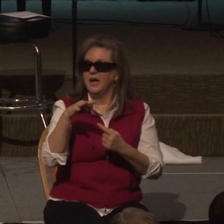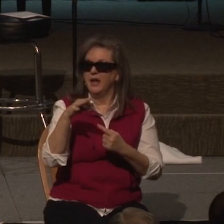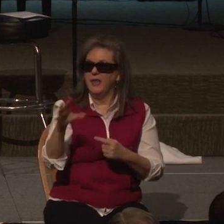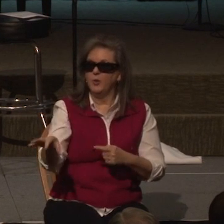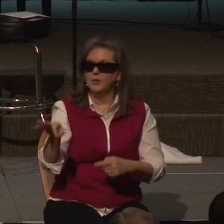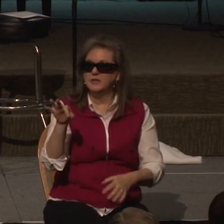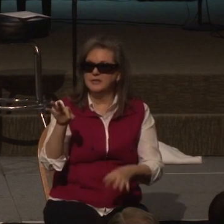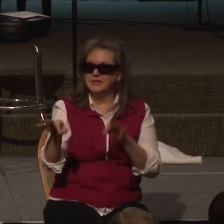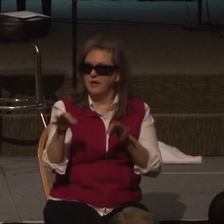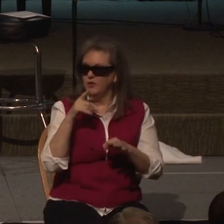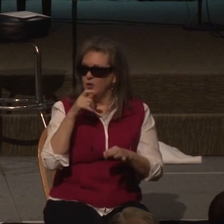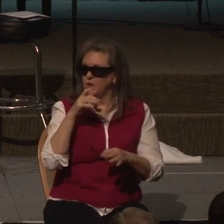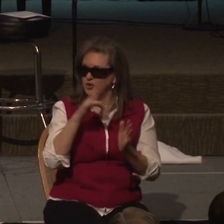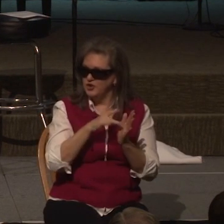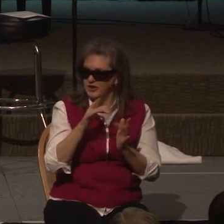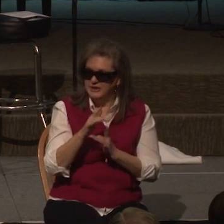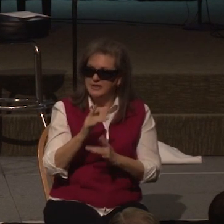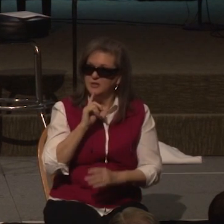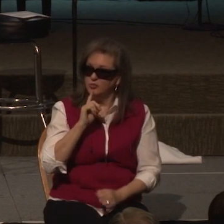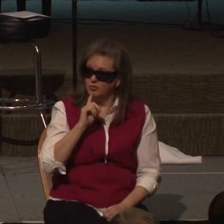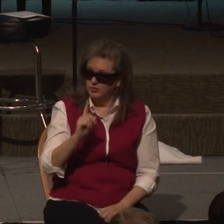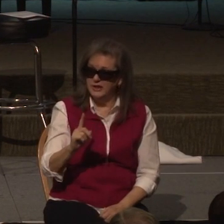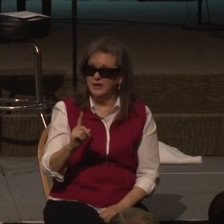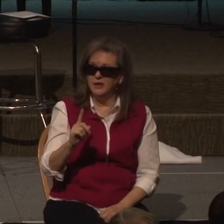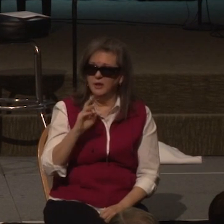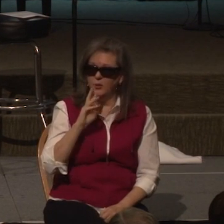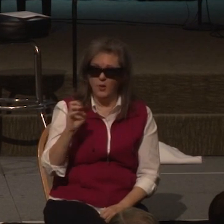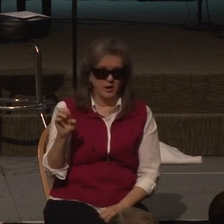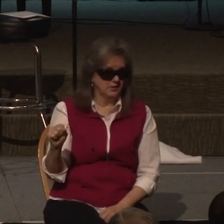who Jesus really was.